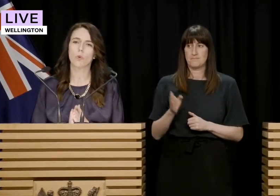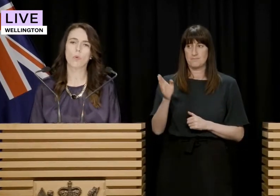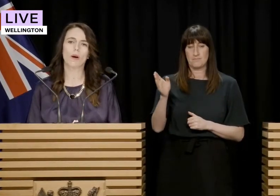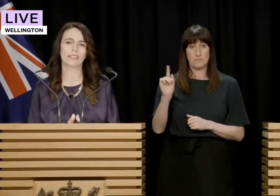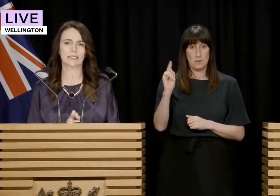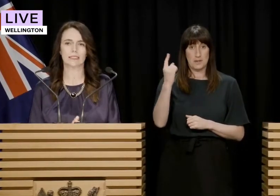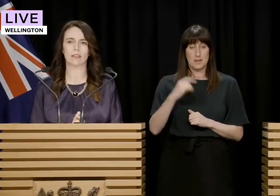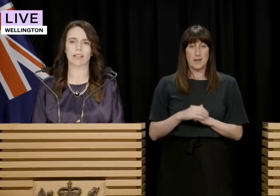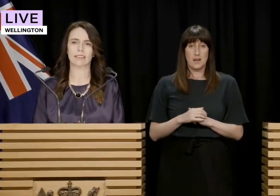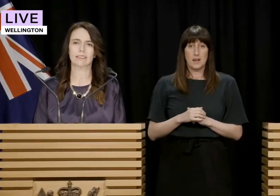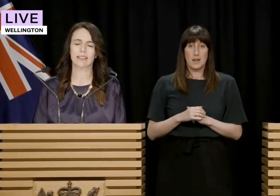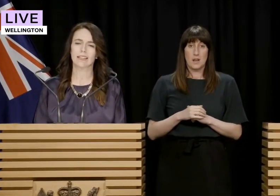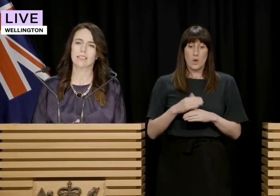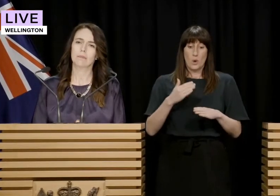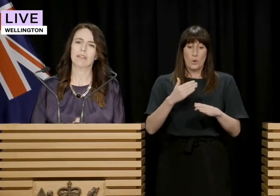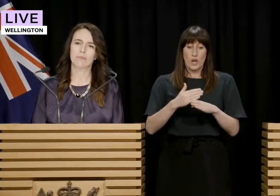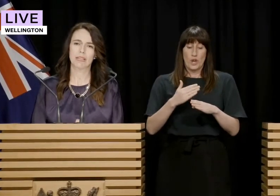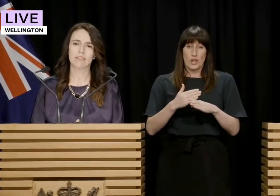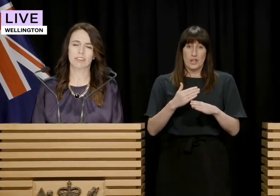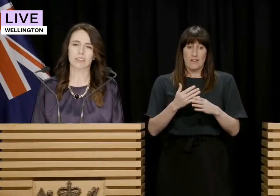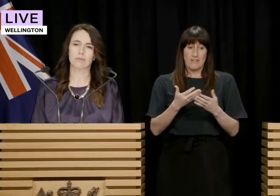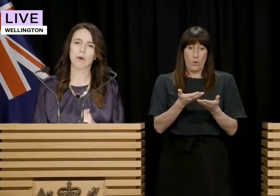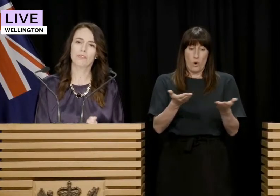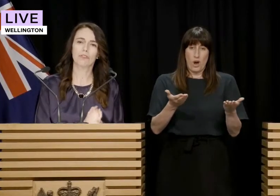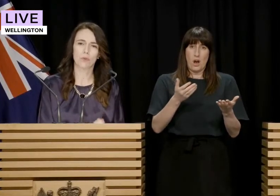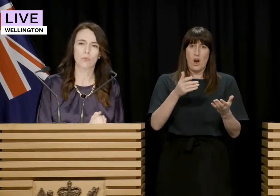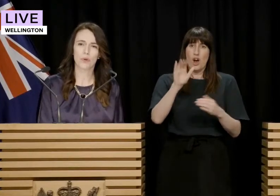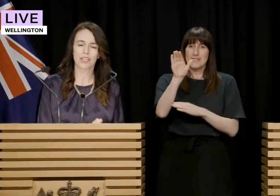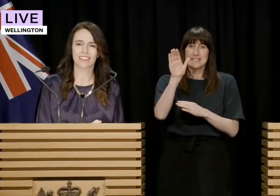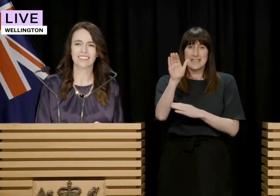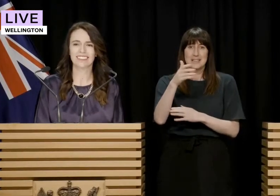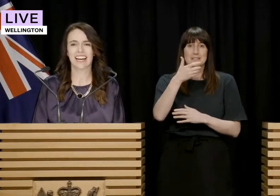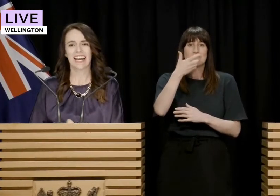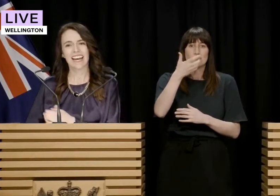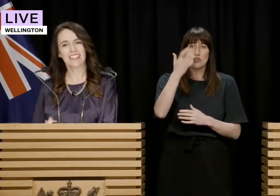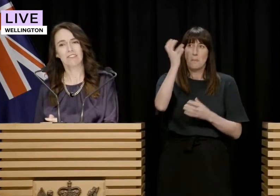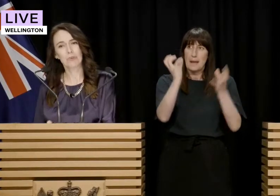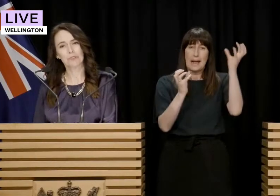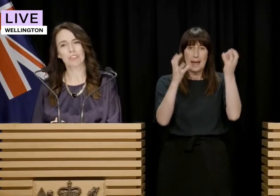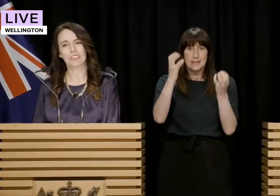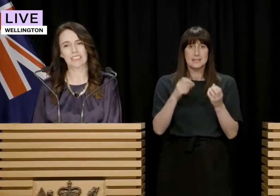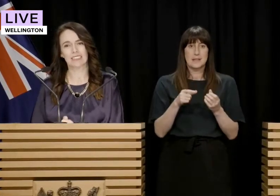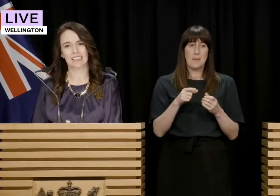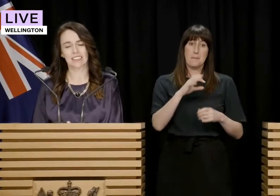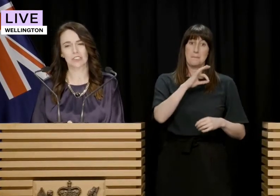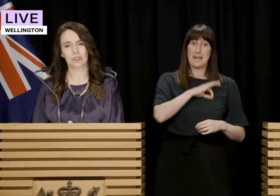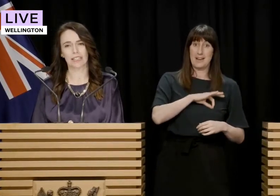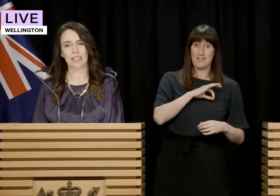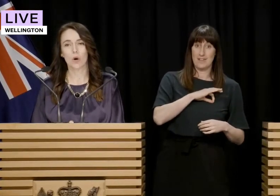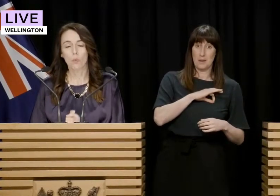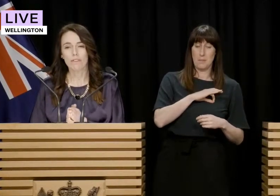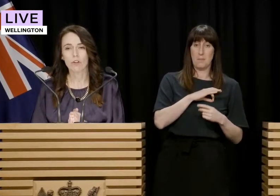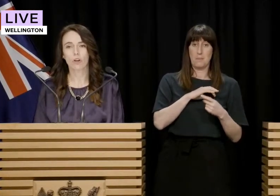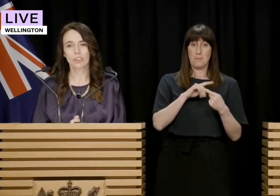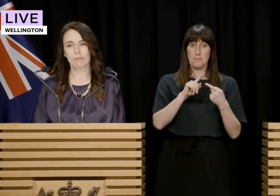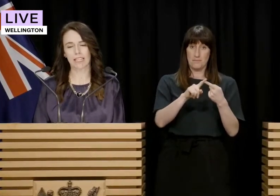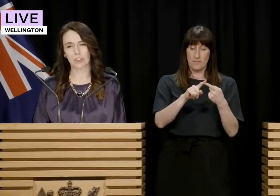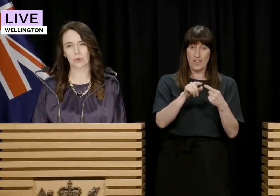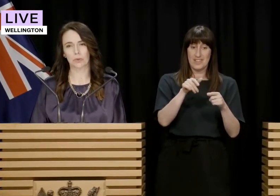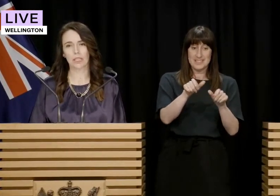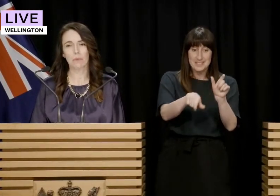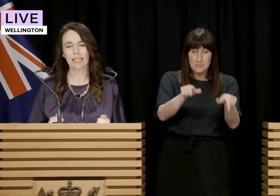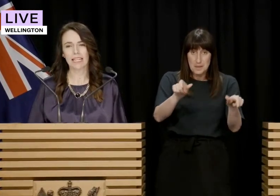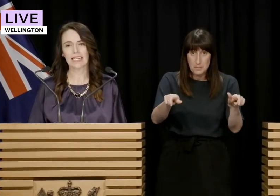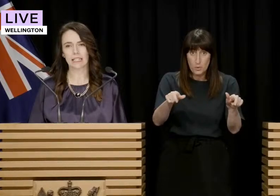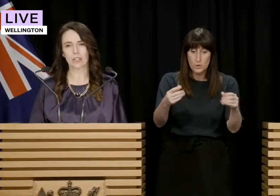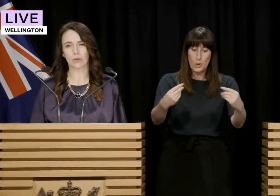was always designed to be of benefit both for the workers and, of course, for New Zealand industry. We've got to make